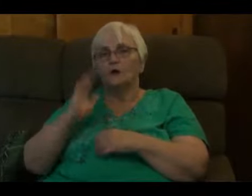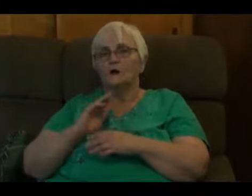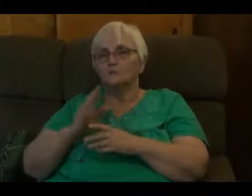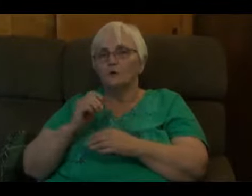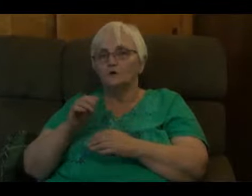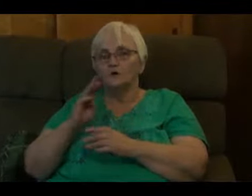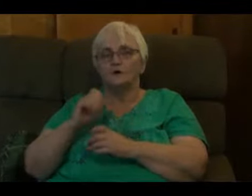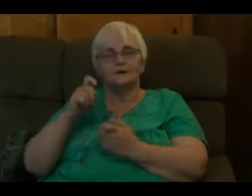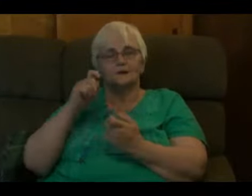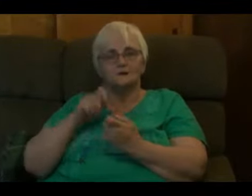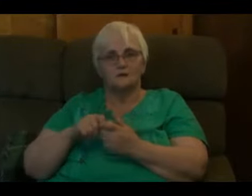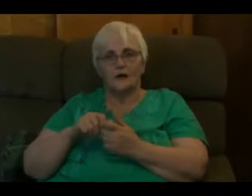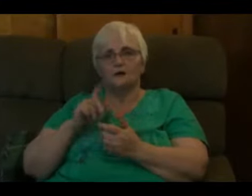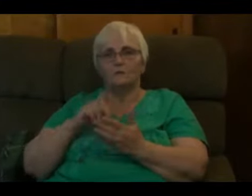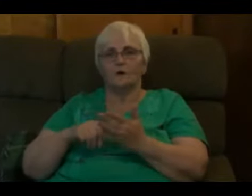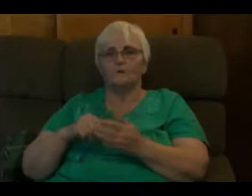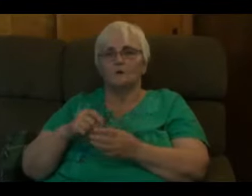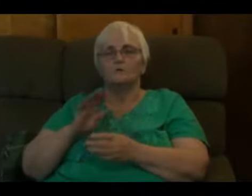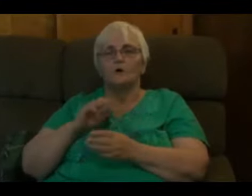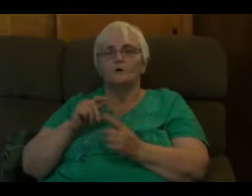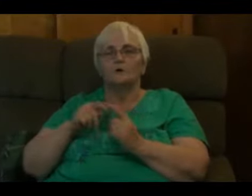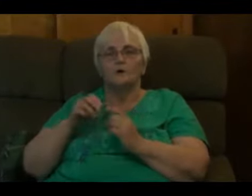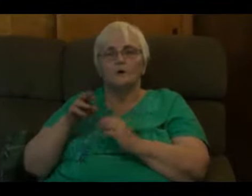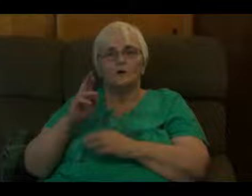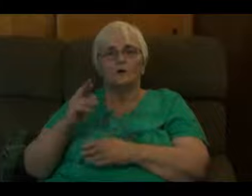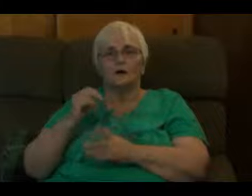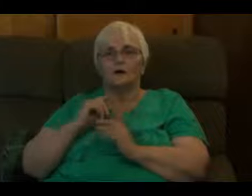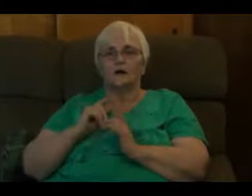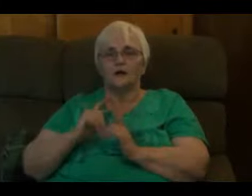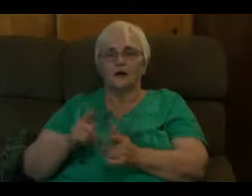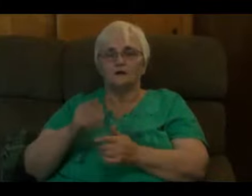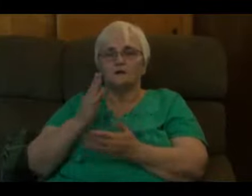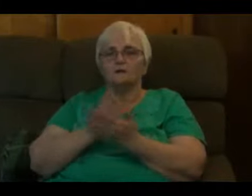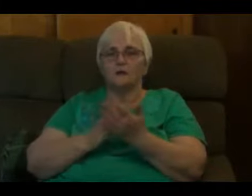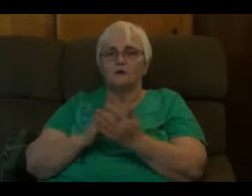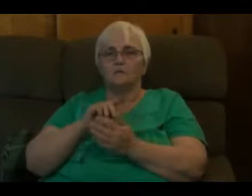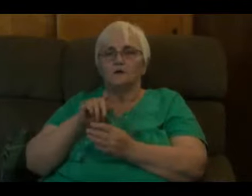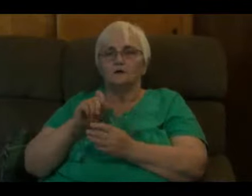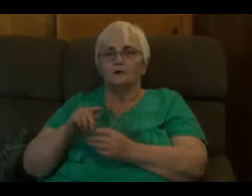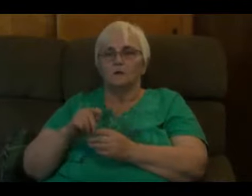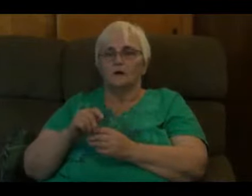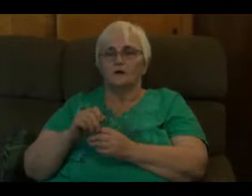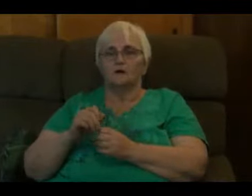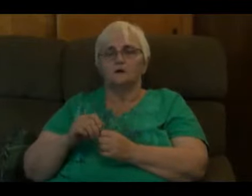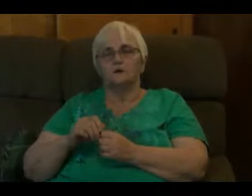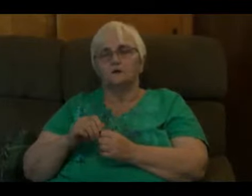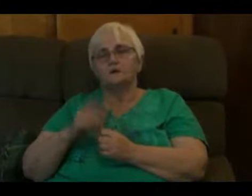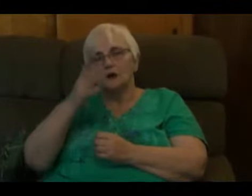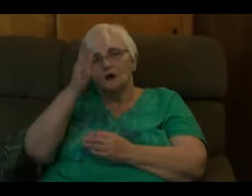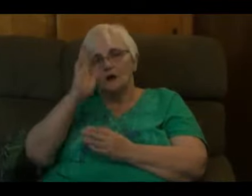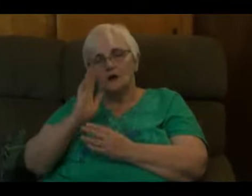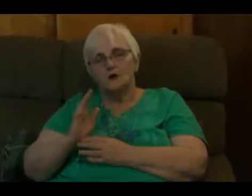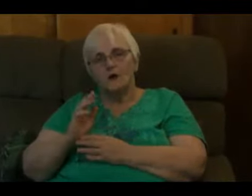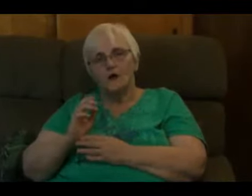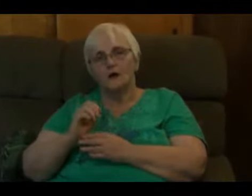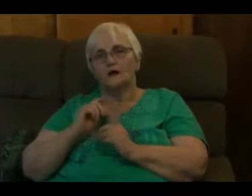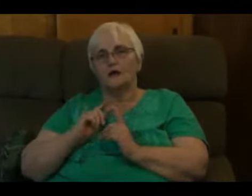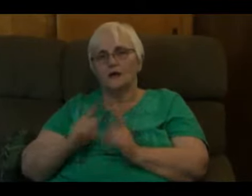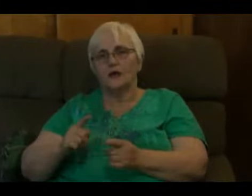her exactly what was spoken to her and answered some of the questions. God answered word for word the